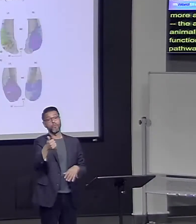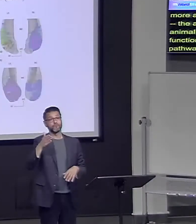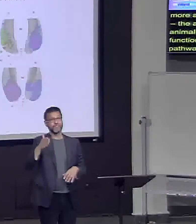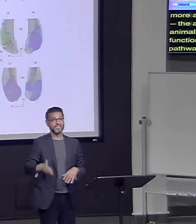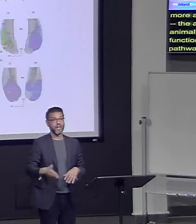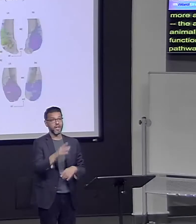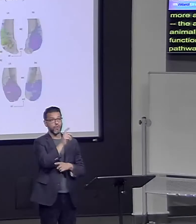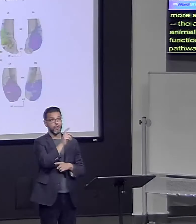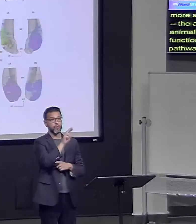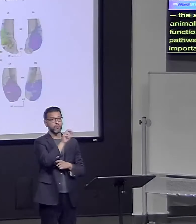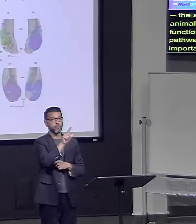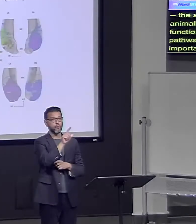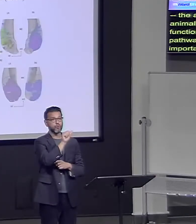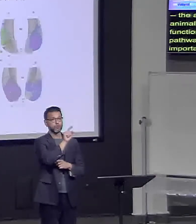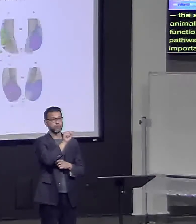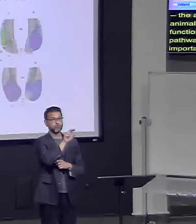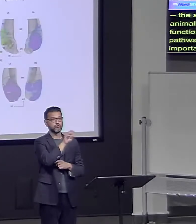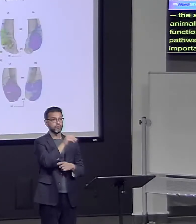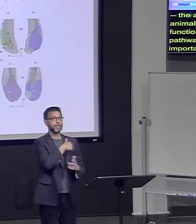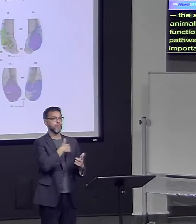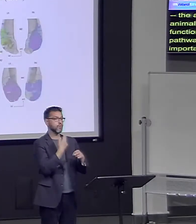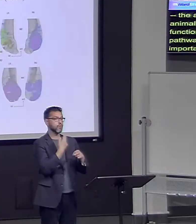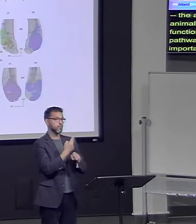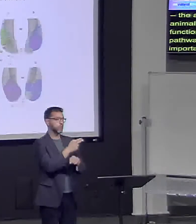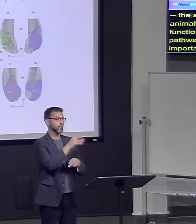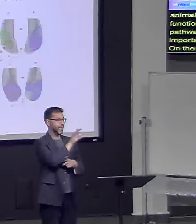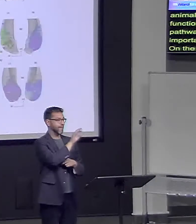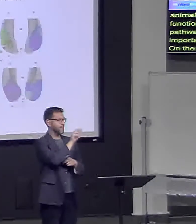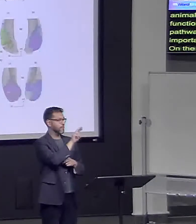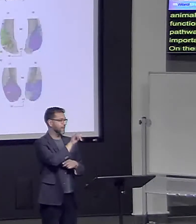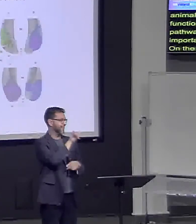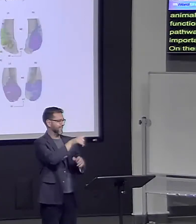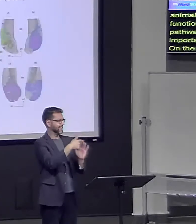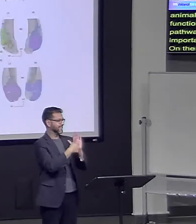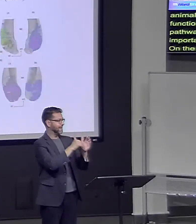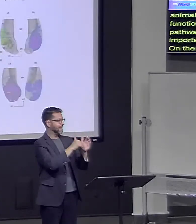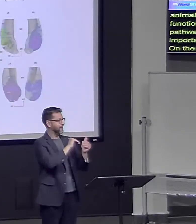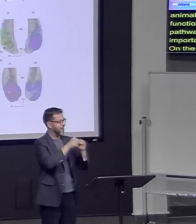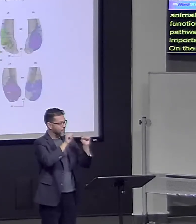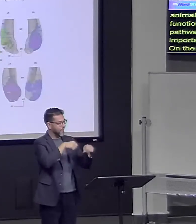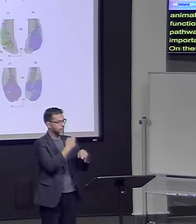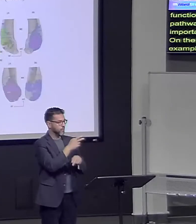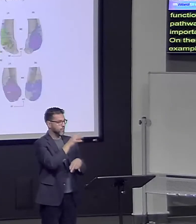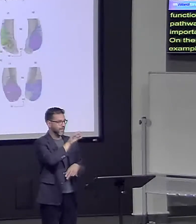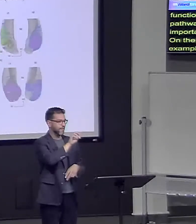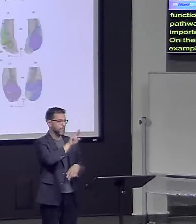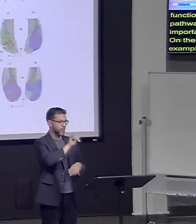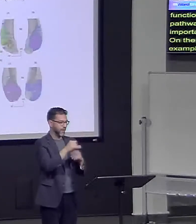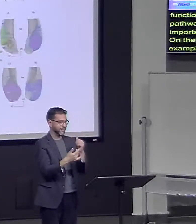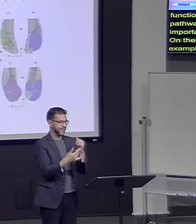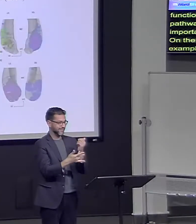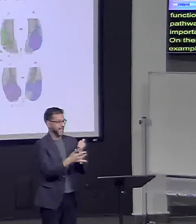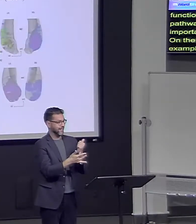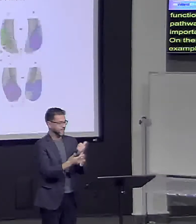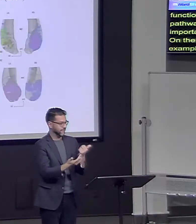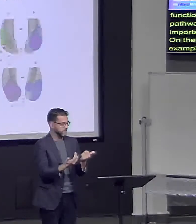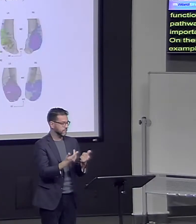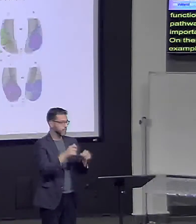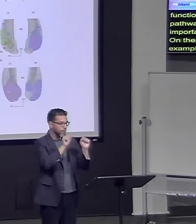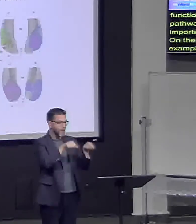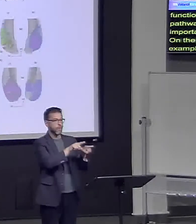dorsal stream, we also used functional MRI. So this is an example of how you can use functional MRI techniques that we can